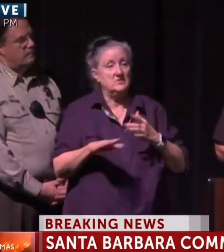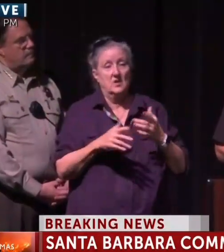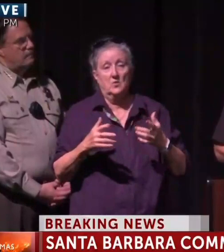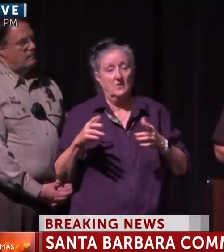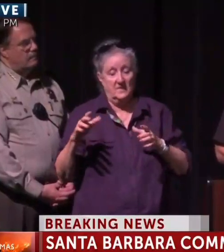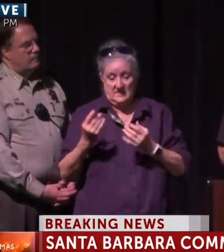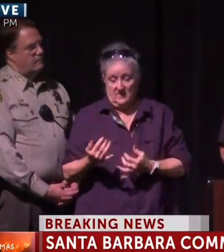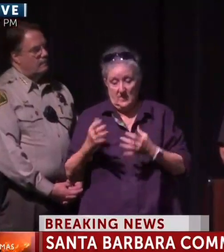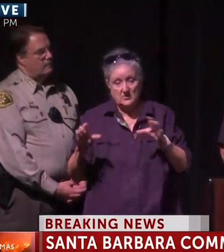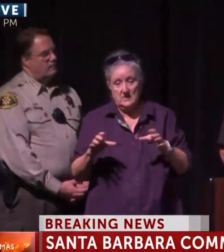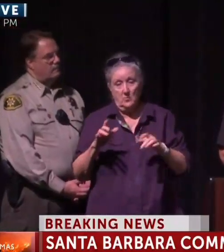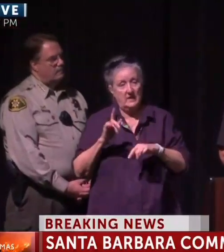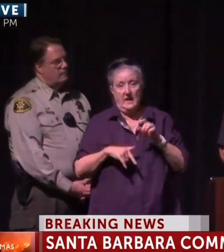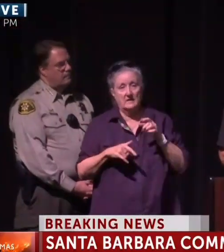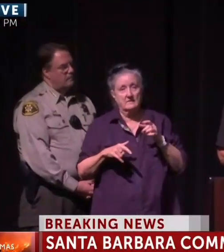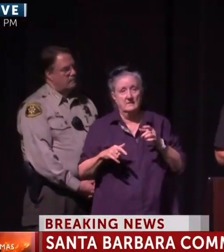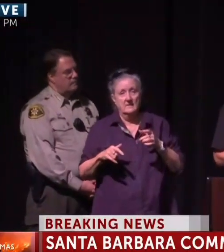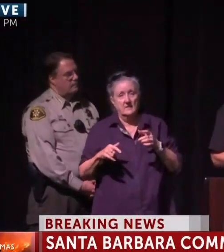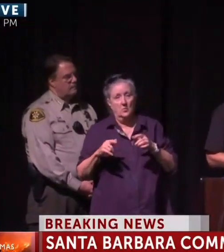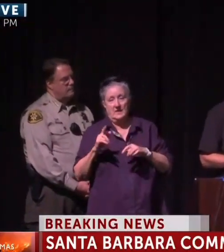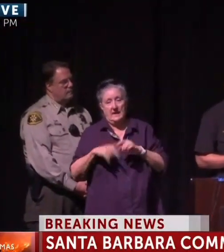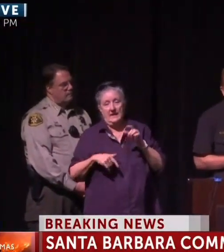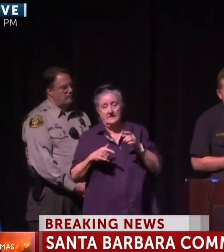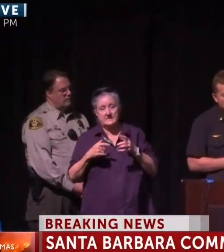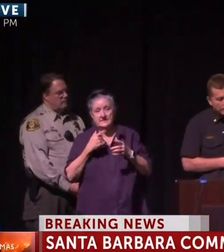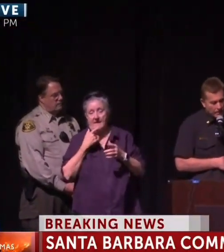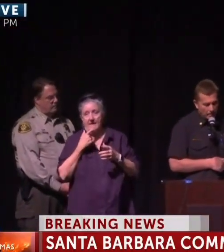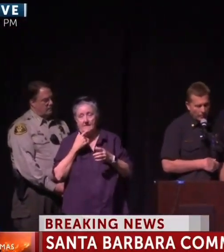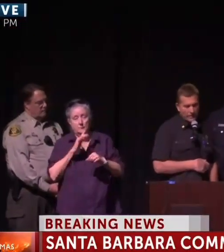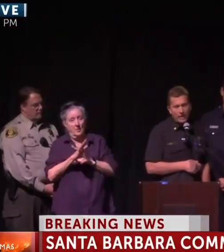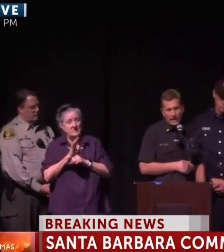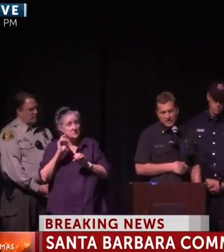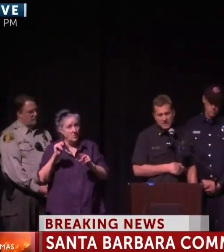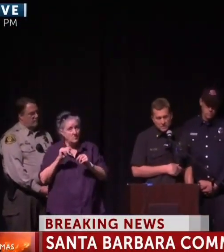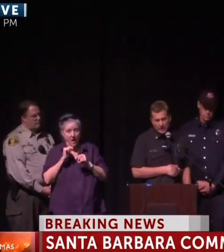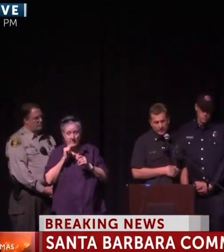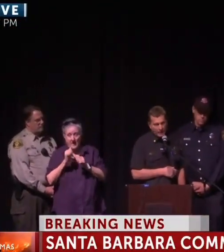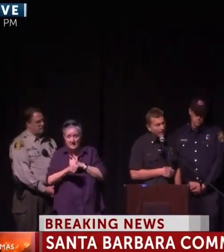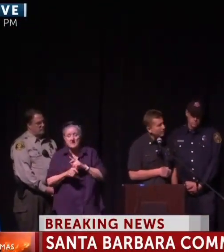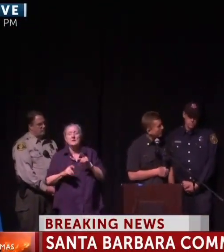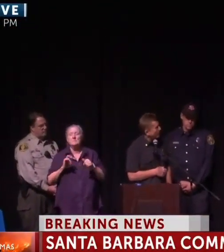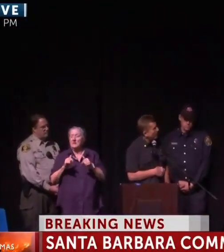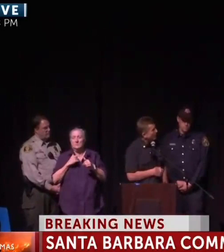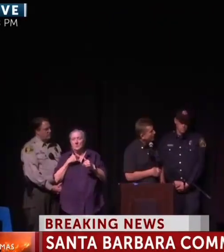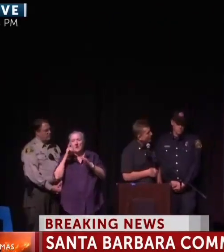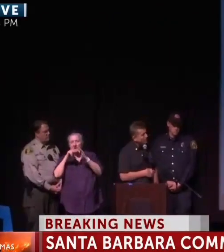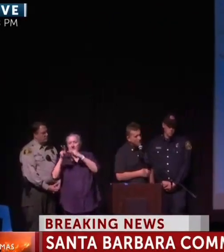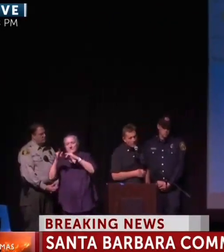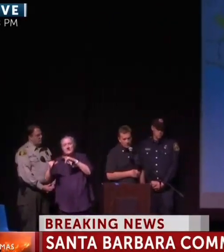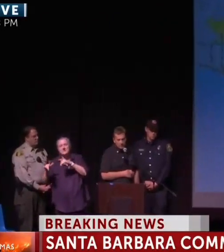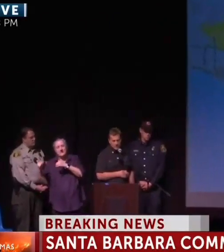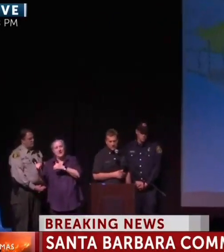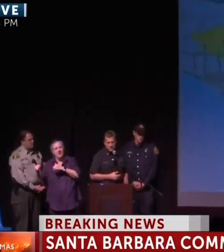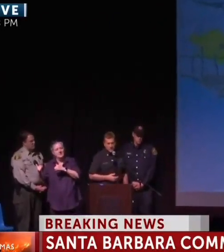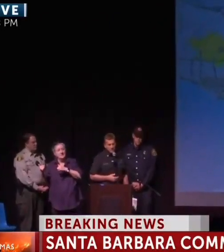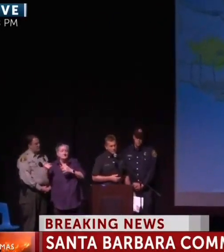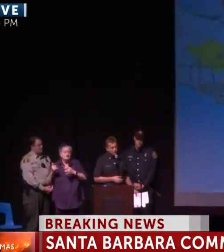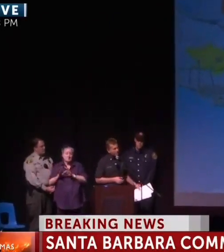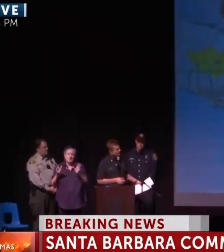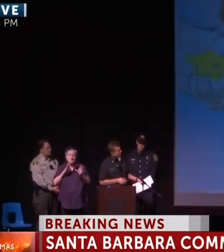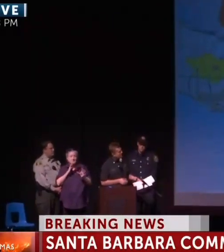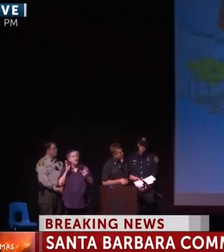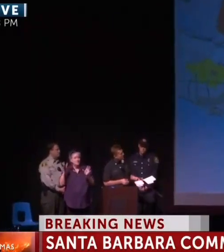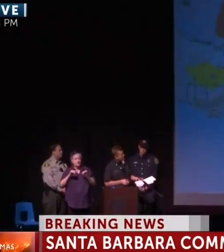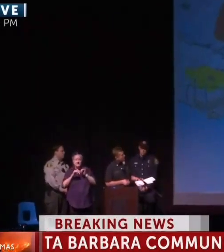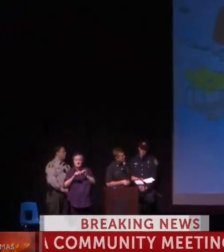what this fire has done, we can't rule anything out, but we are not anticipating that. But generally